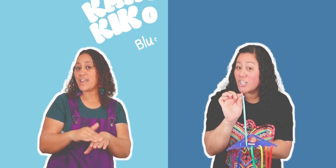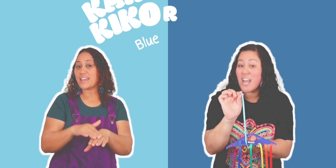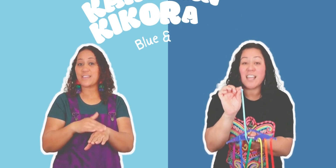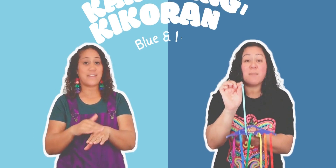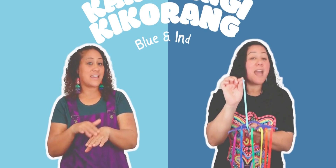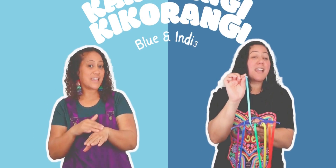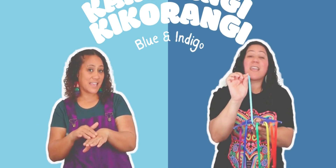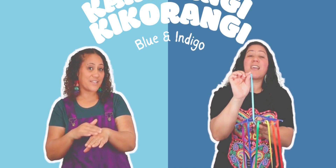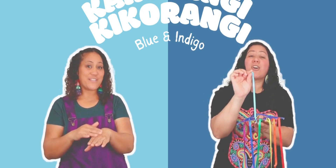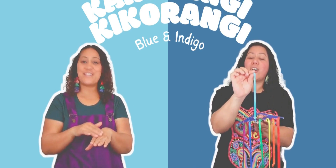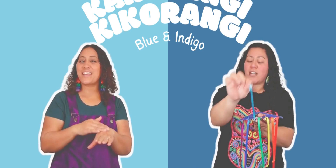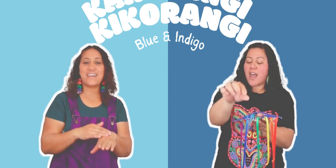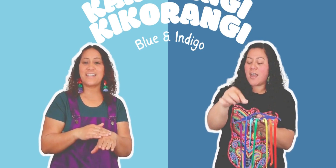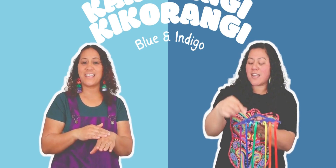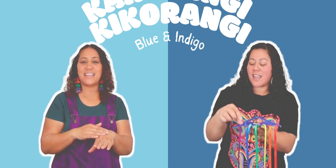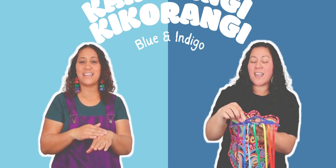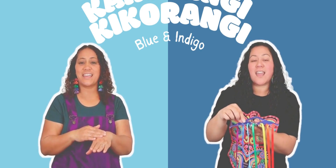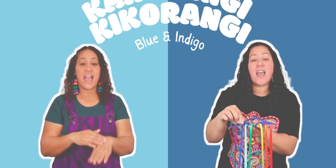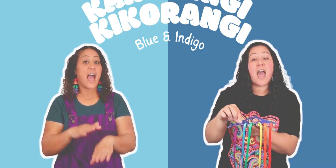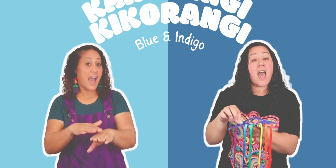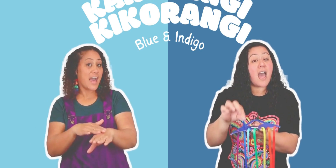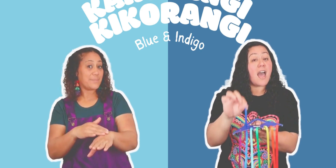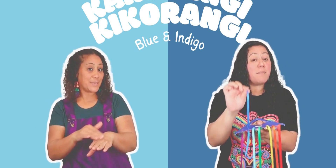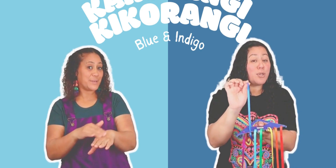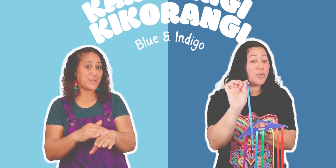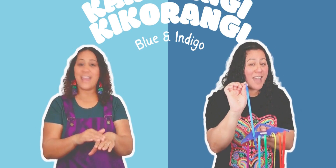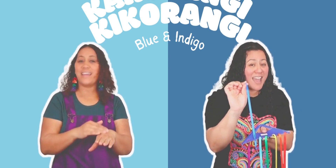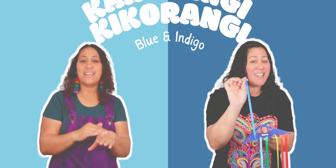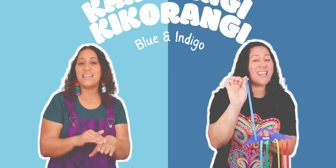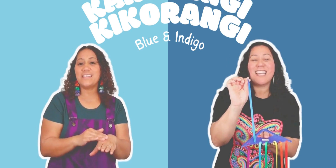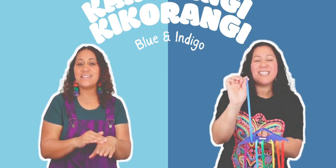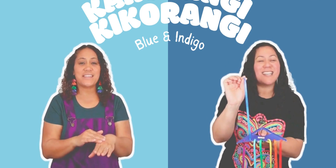Kahurangi me kikorangi are blue and indigo.